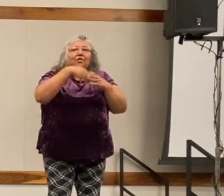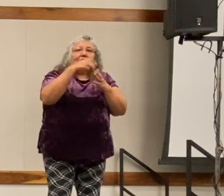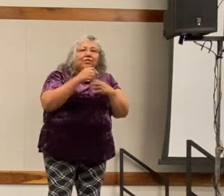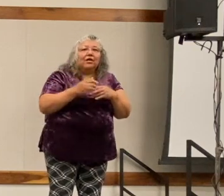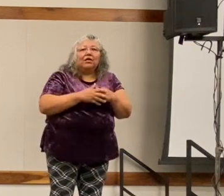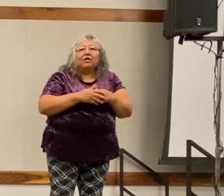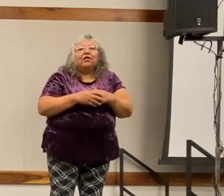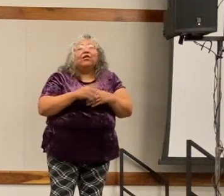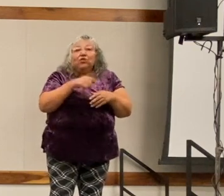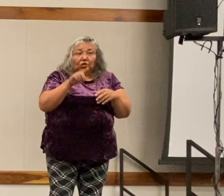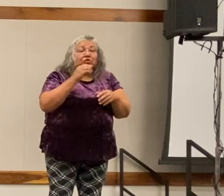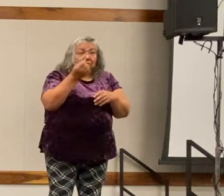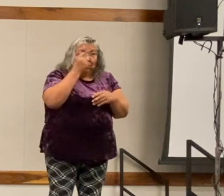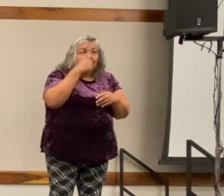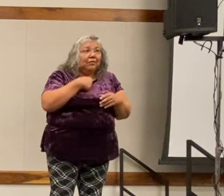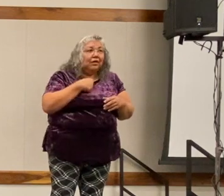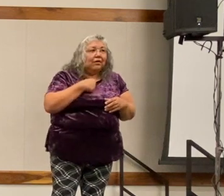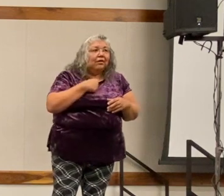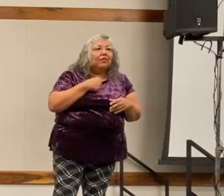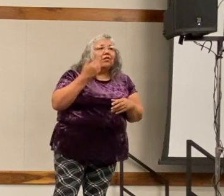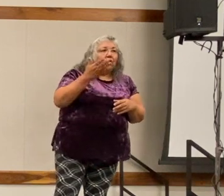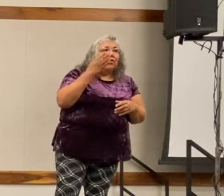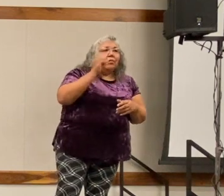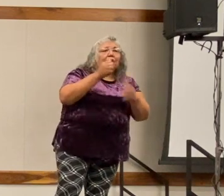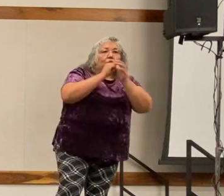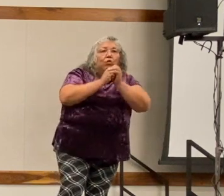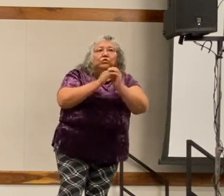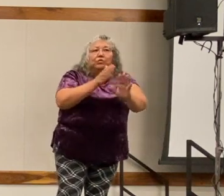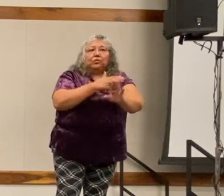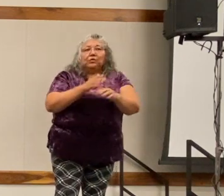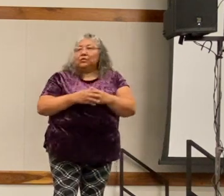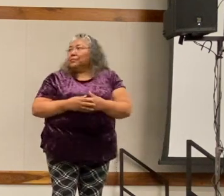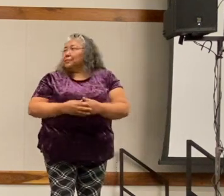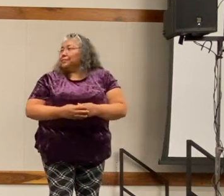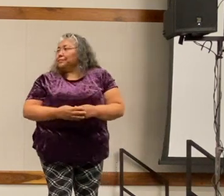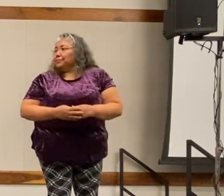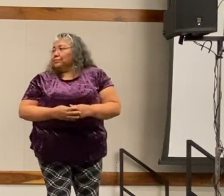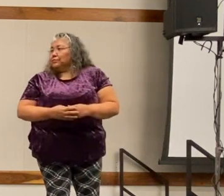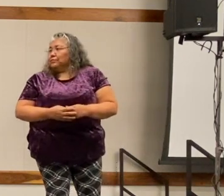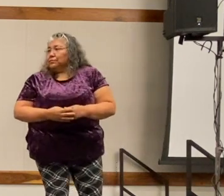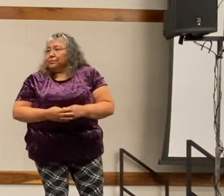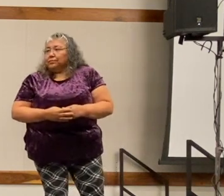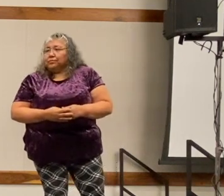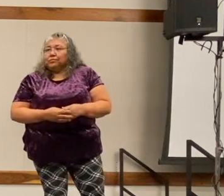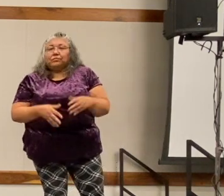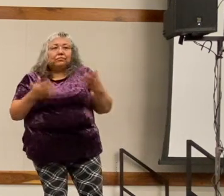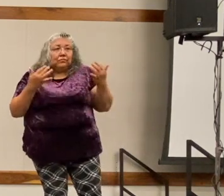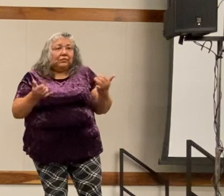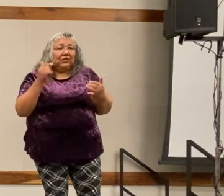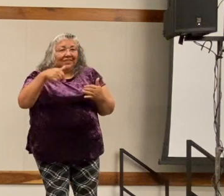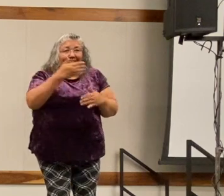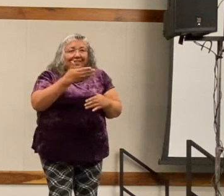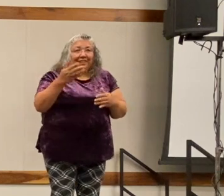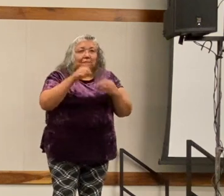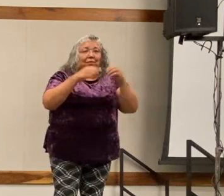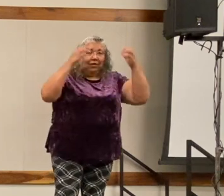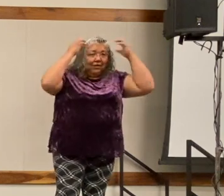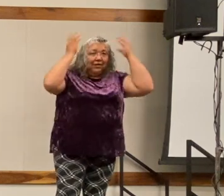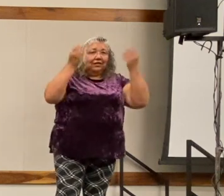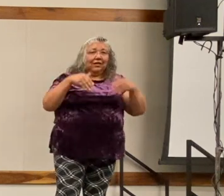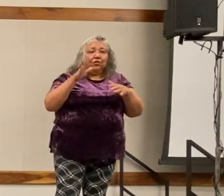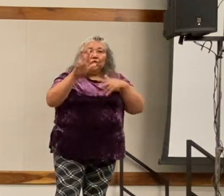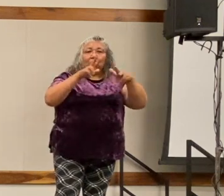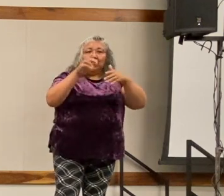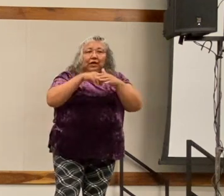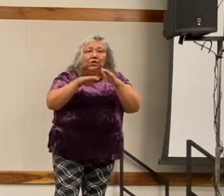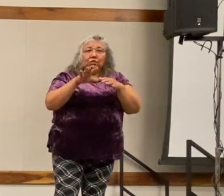outside. You're with me. Okay, so there's going to be worship. I'm just trying to relate, right? So here's the thing about Disneyland. When you walk